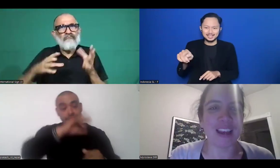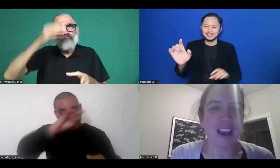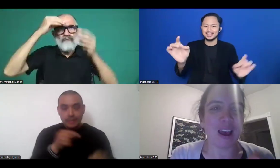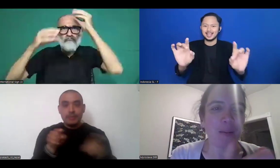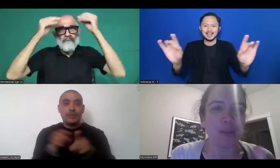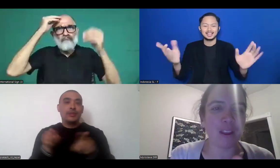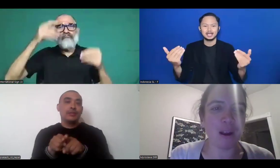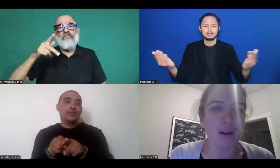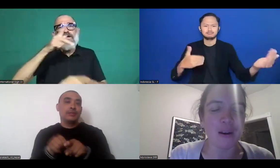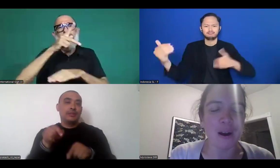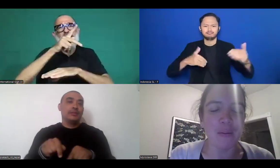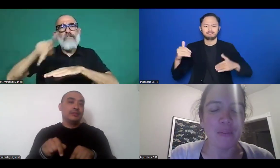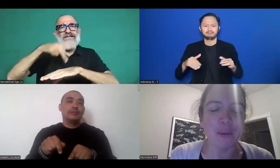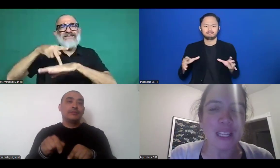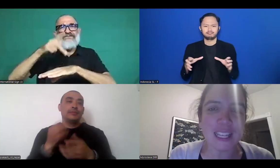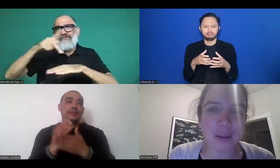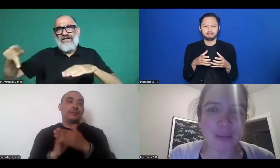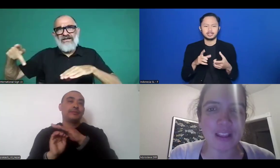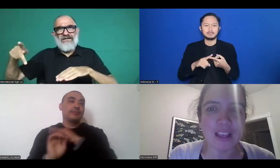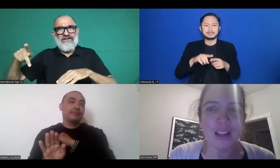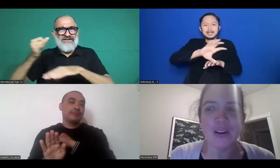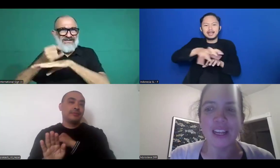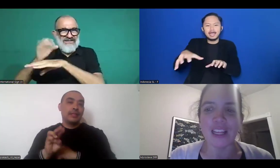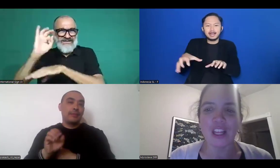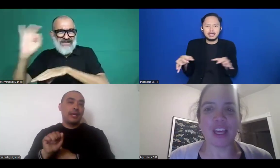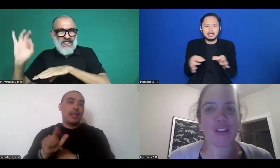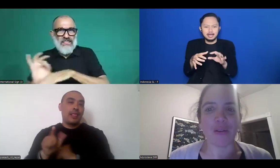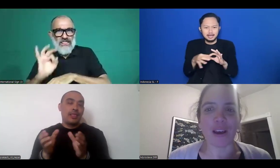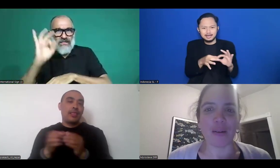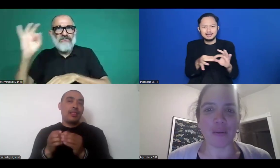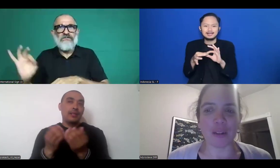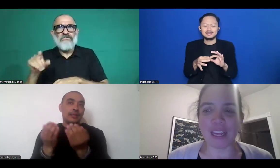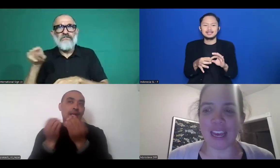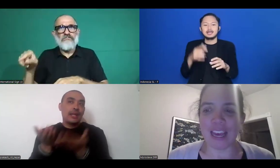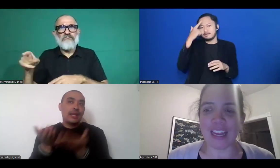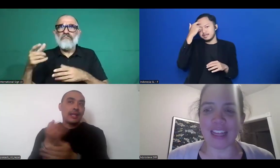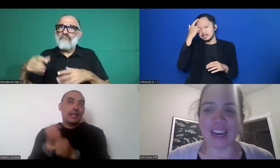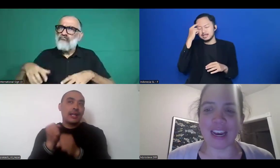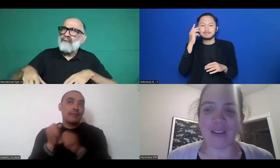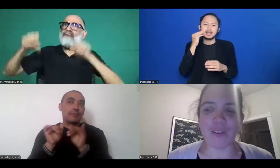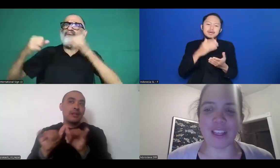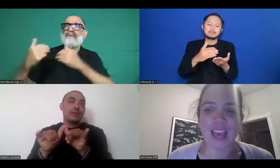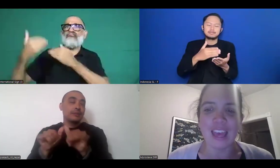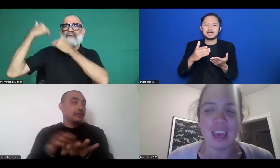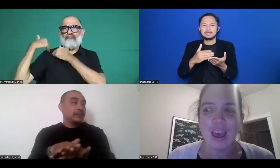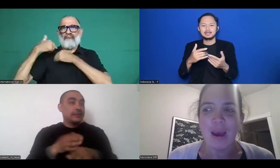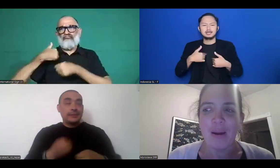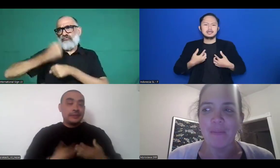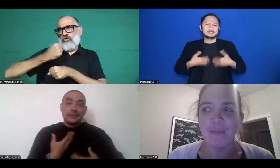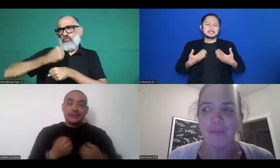hosting our meal teams learning exchange. So in fact, we're really excited, and it feels